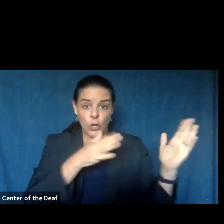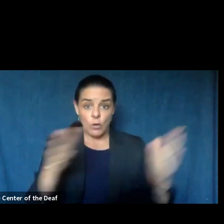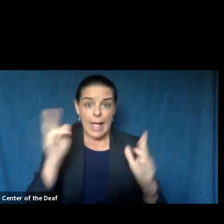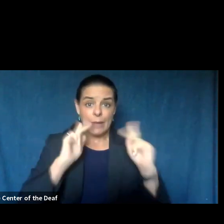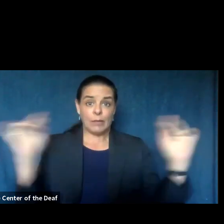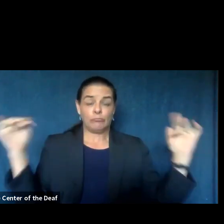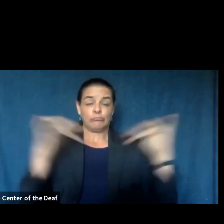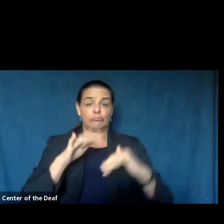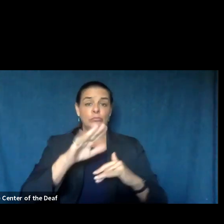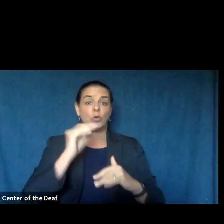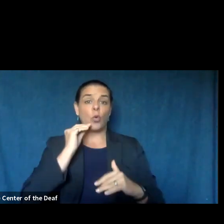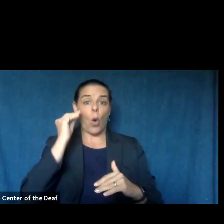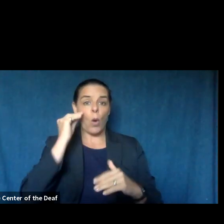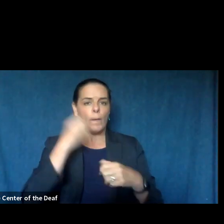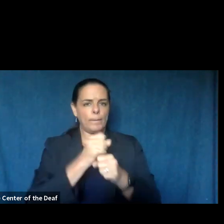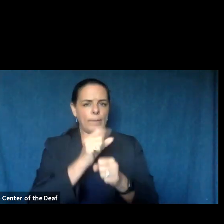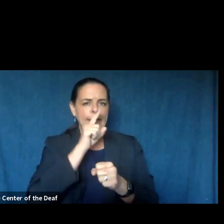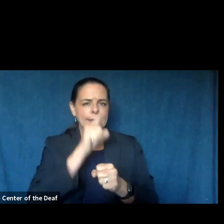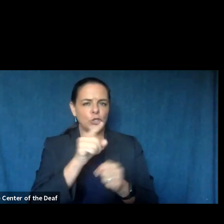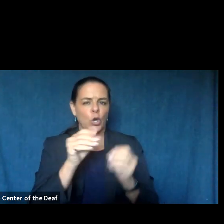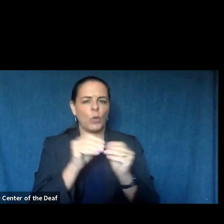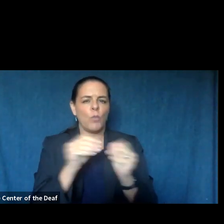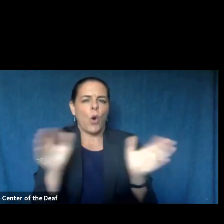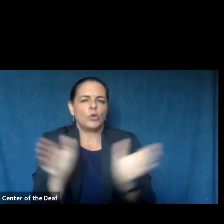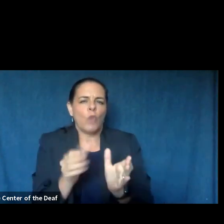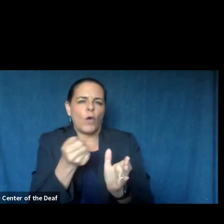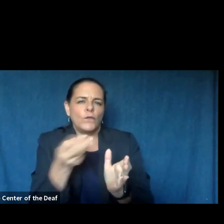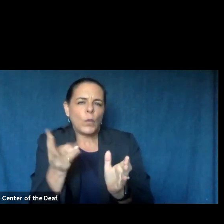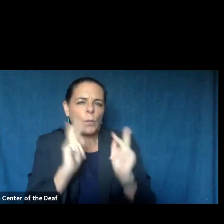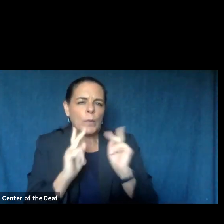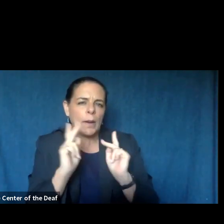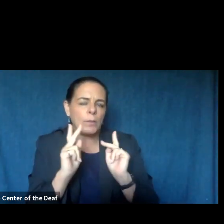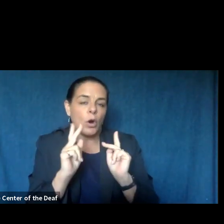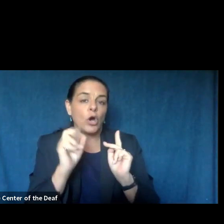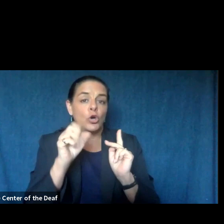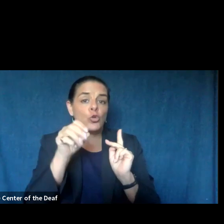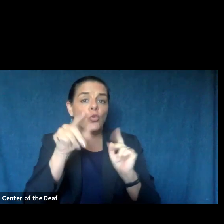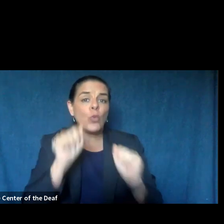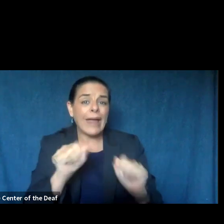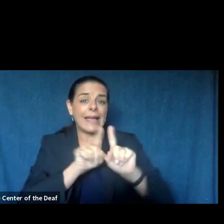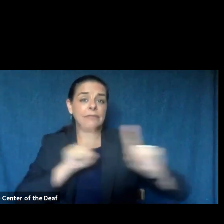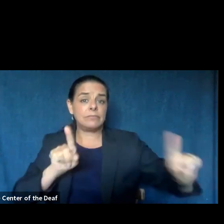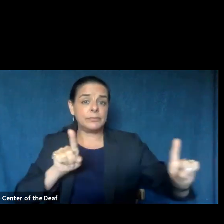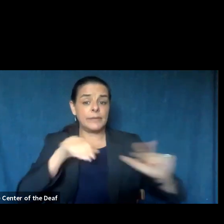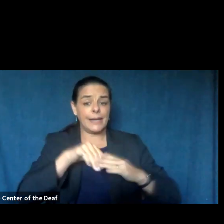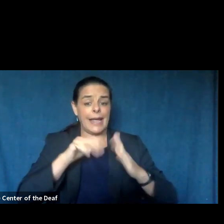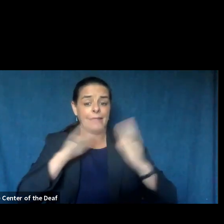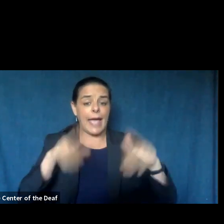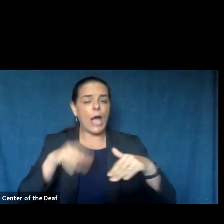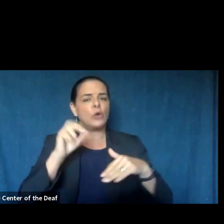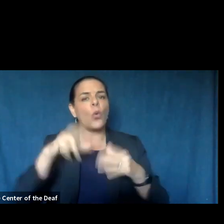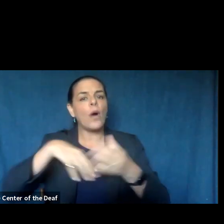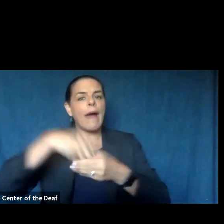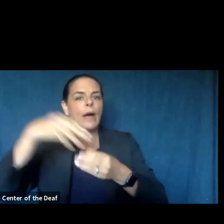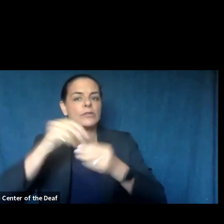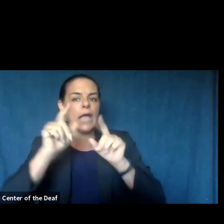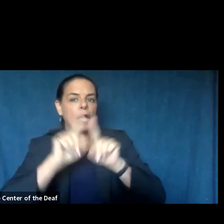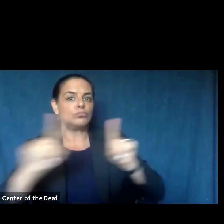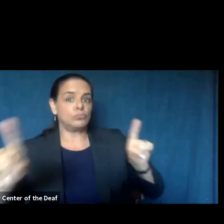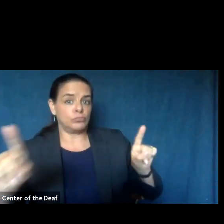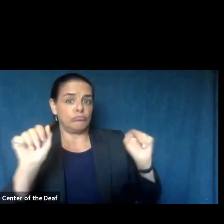your house, make sure it's a smaller group where the opportunity of physical distance in the house or outside is not